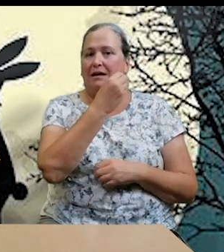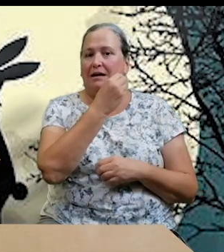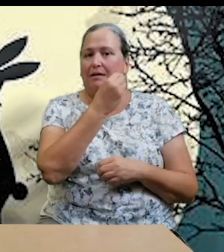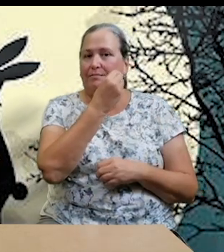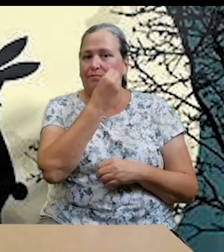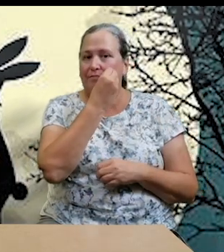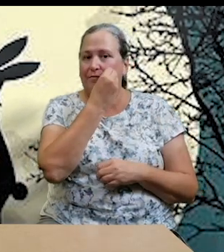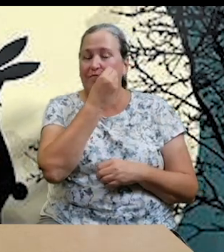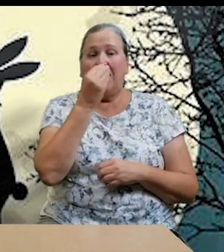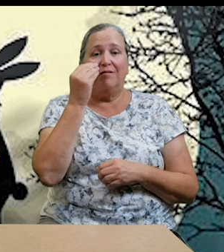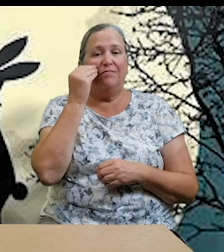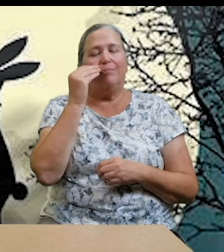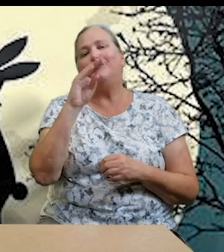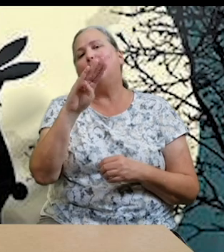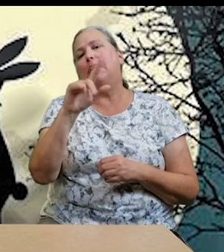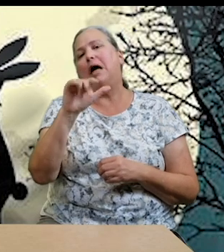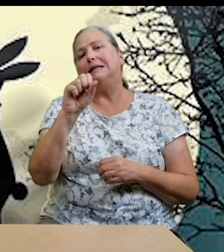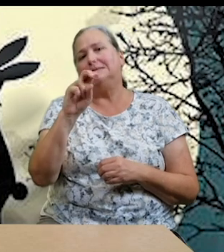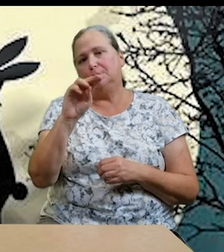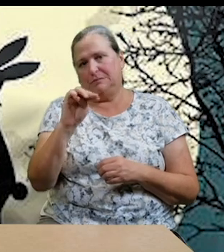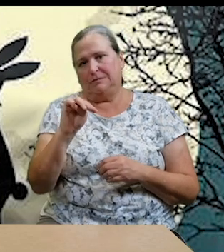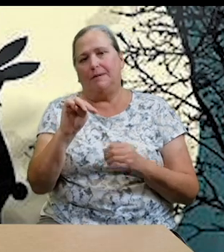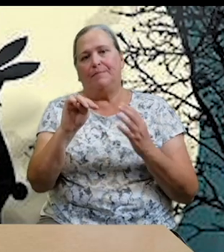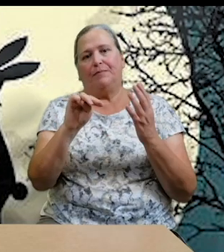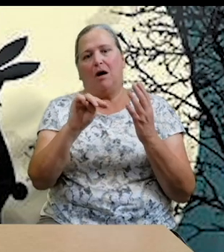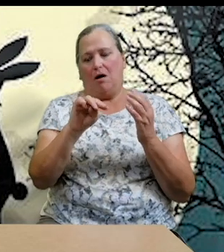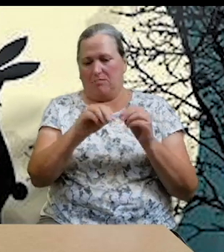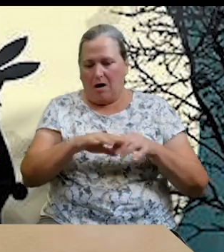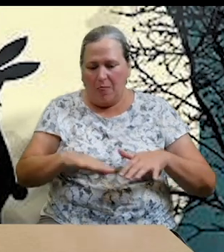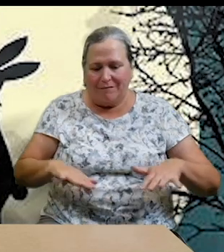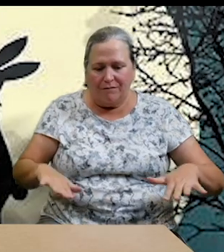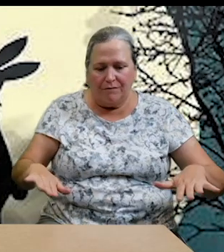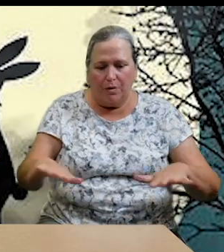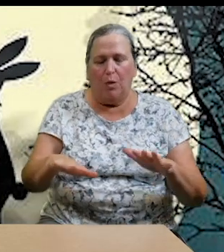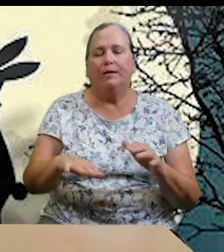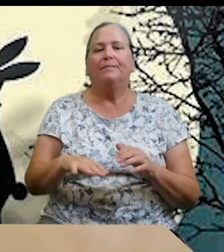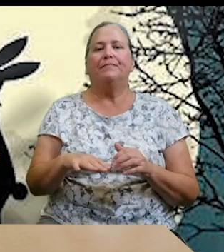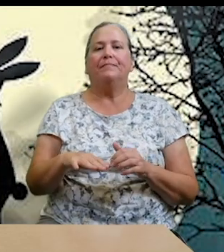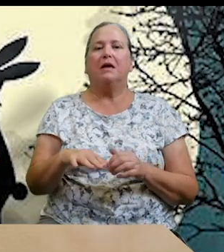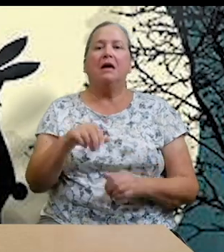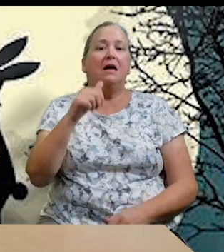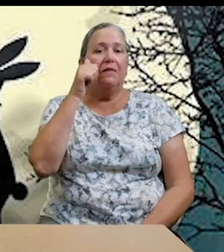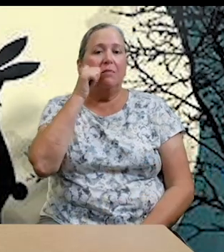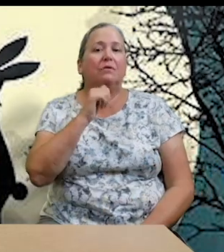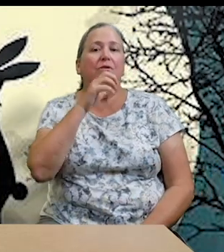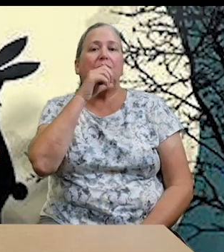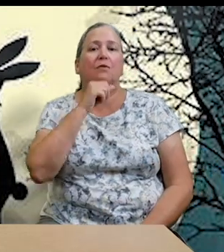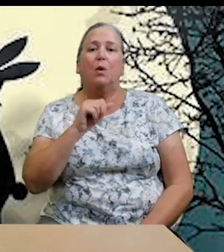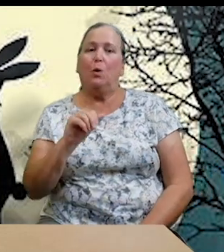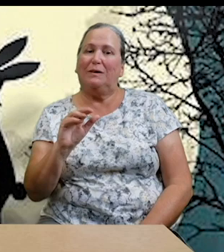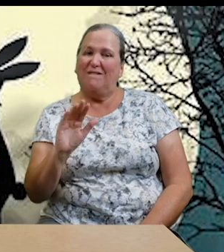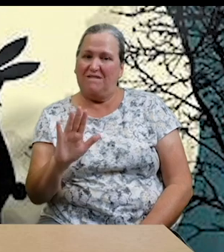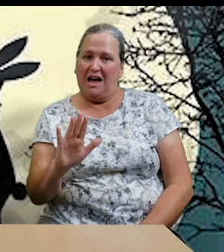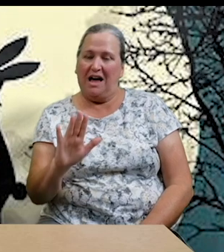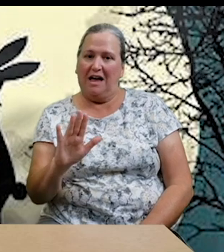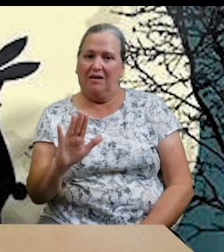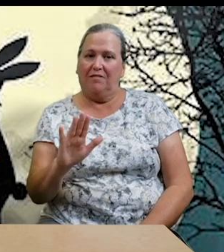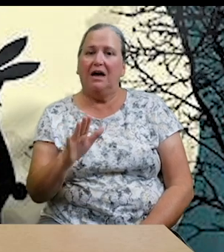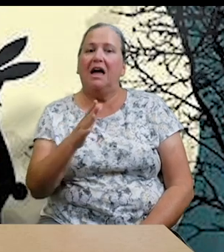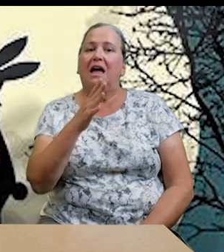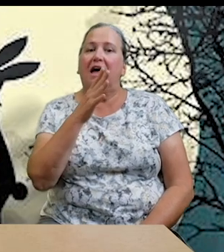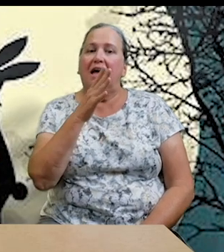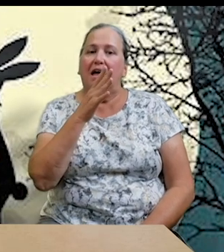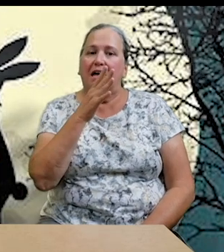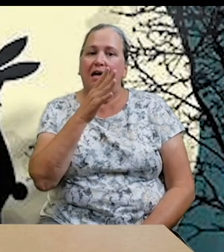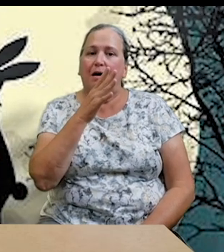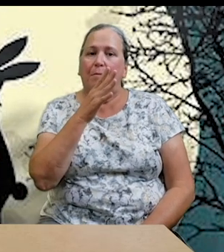Lucius Clark's shop. She was a small girl, maybe 5 years old, and while her mother struggled to